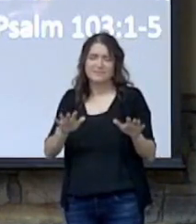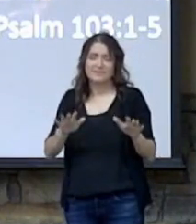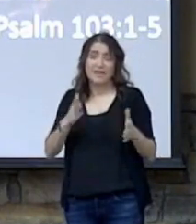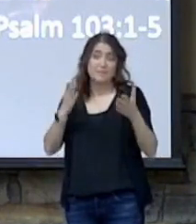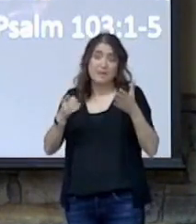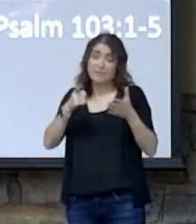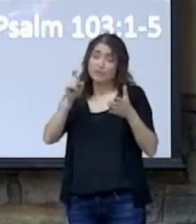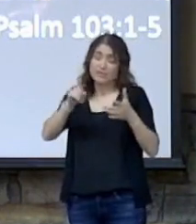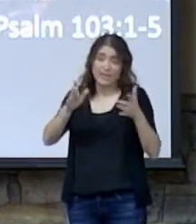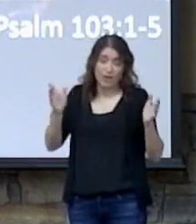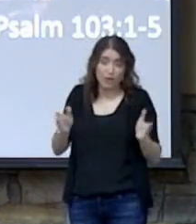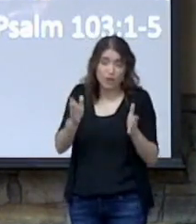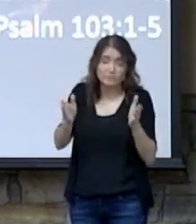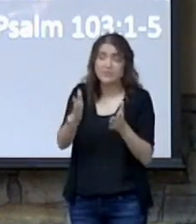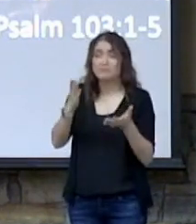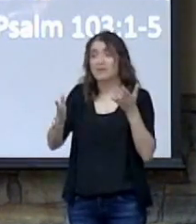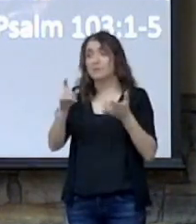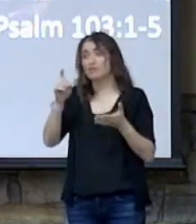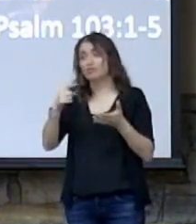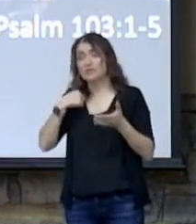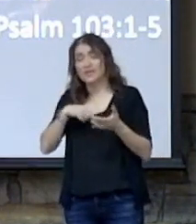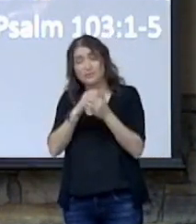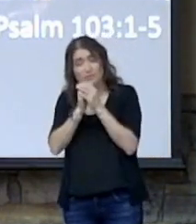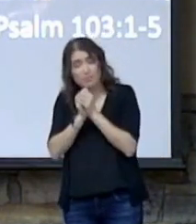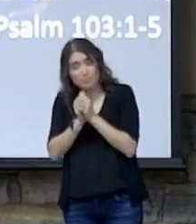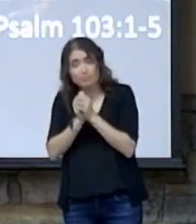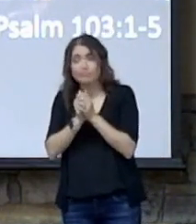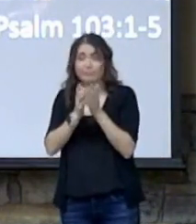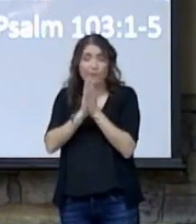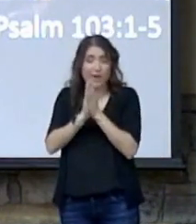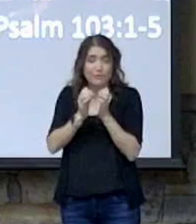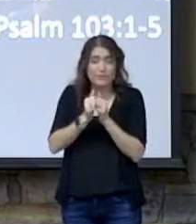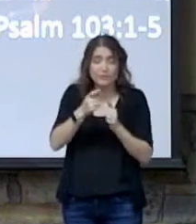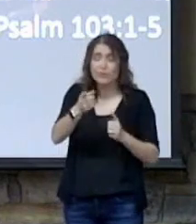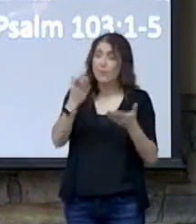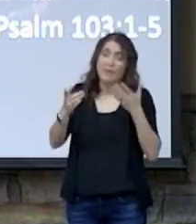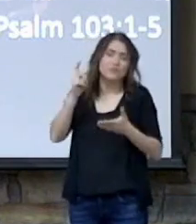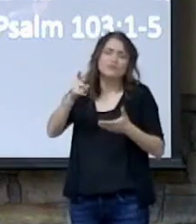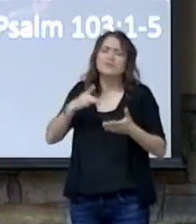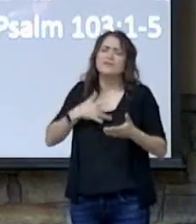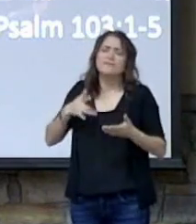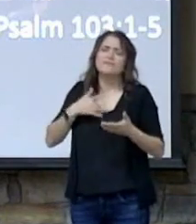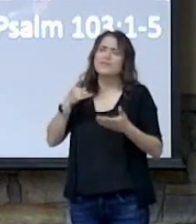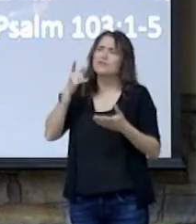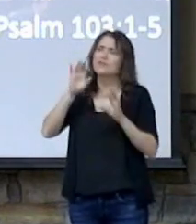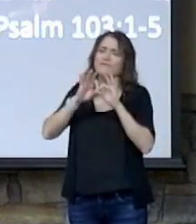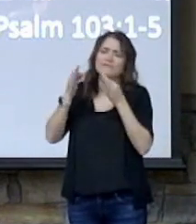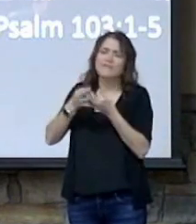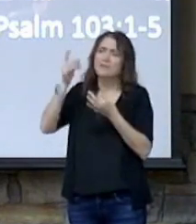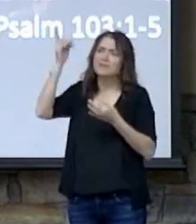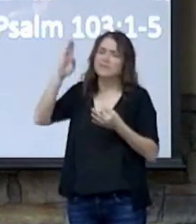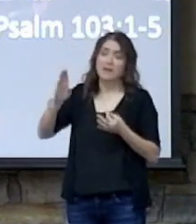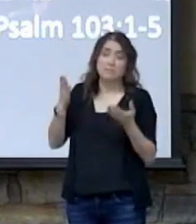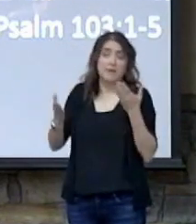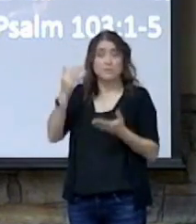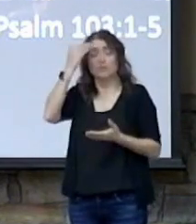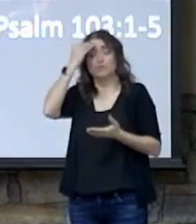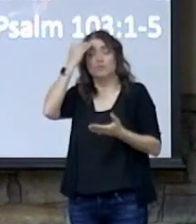encouragement. Maybe you need us to pray with you. Maybe you just need to feel the love of God's family. Maybe you want to know Jesus more.